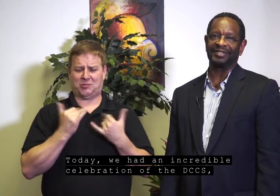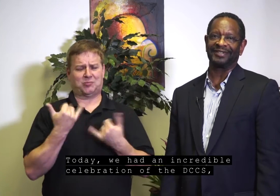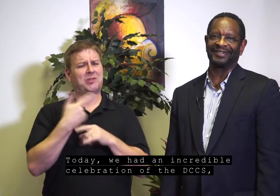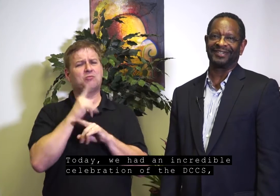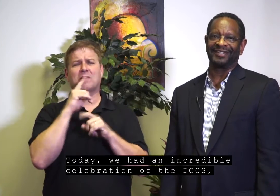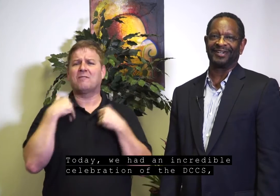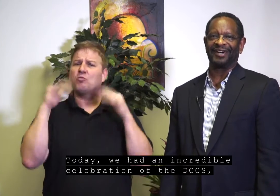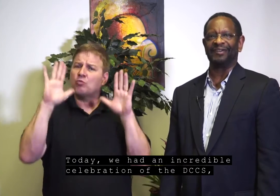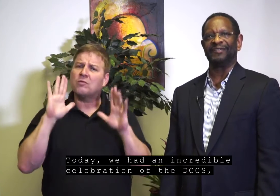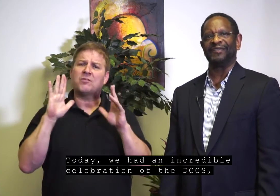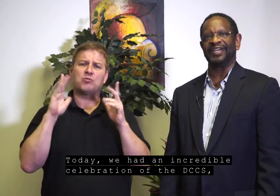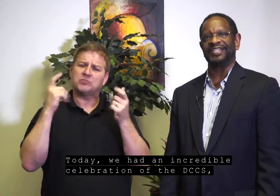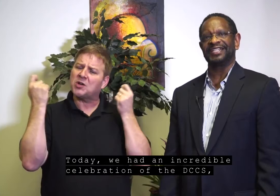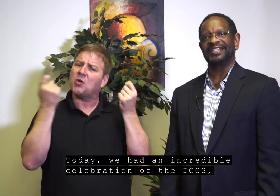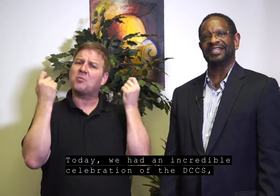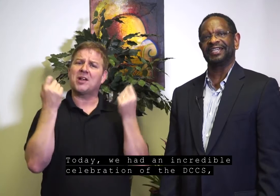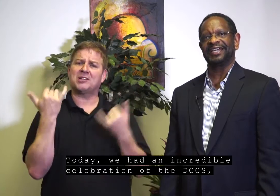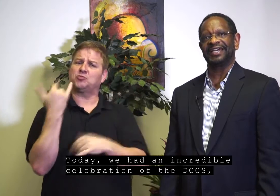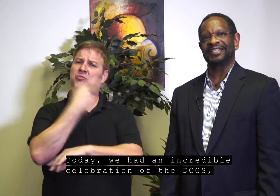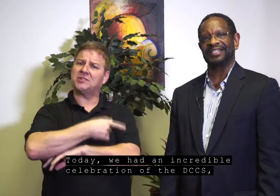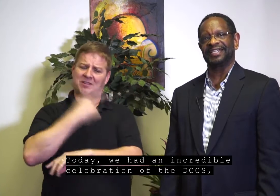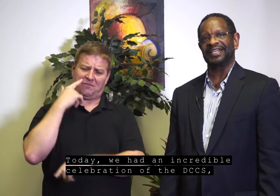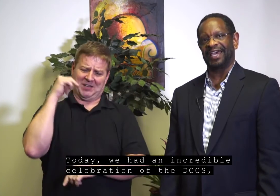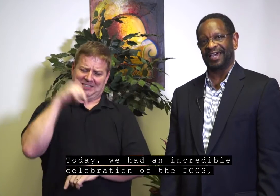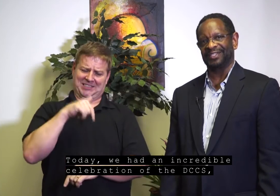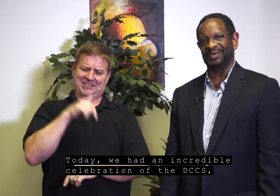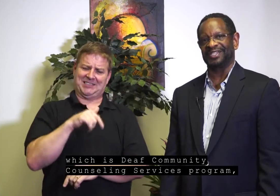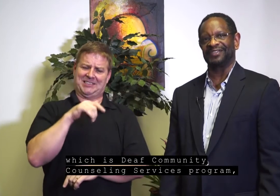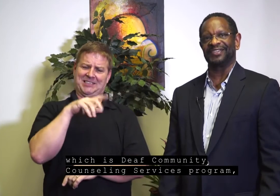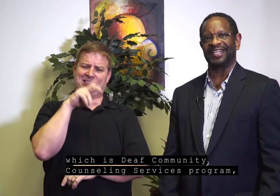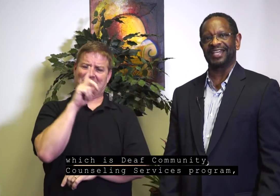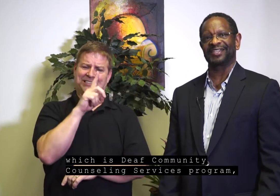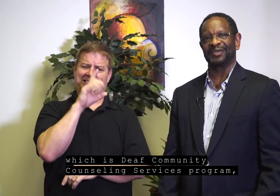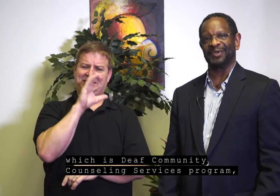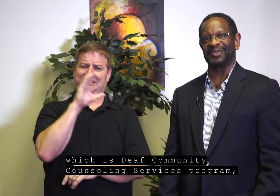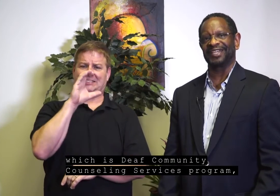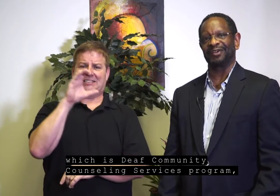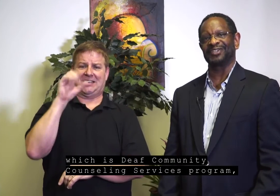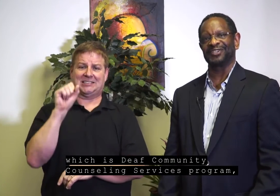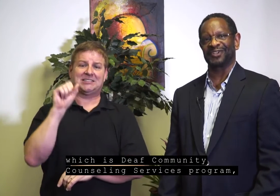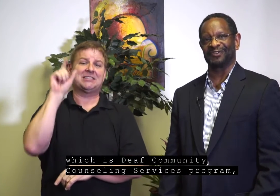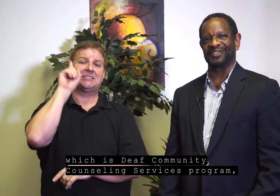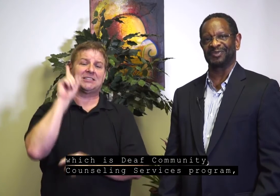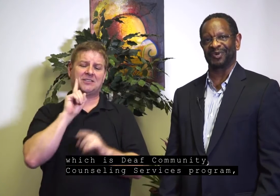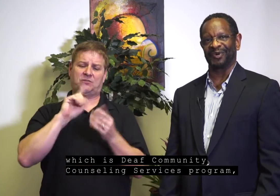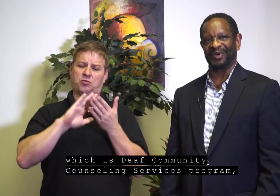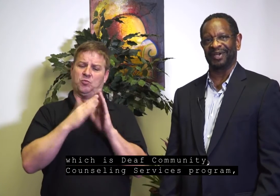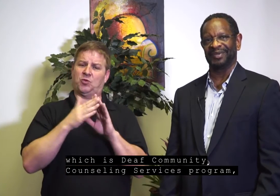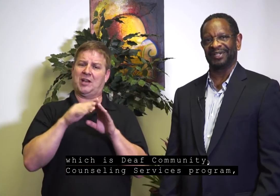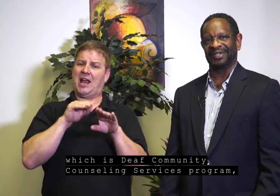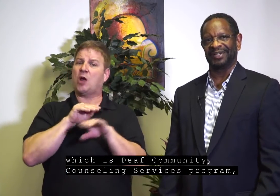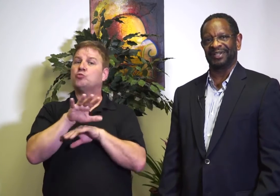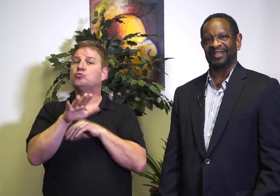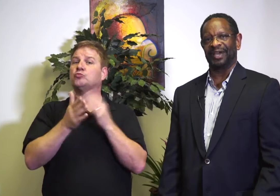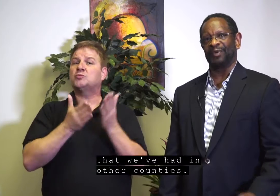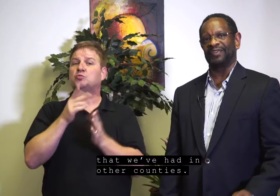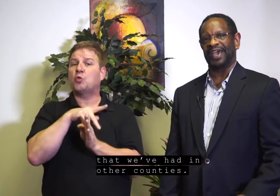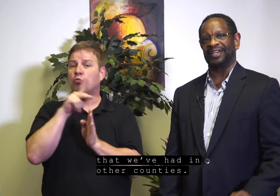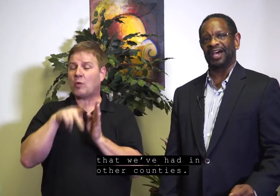of the DCCS, which is Deaf Community Counseling Services Program, that we've had in